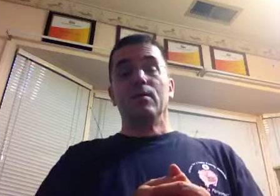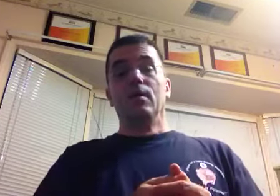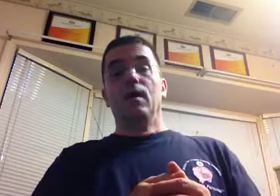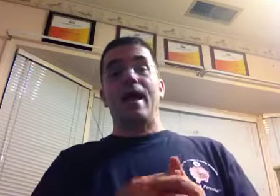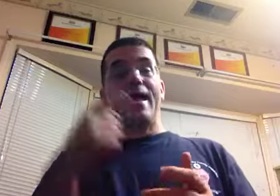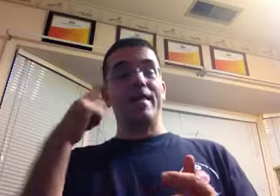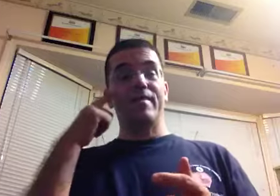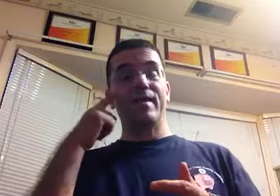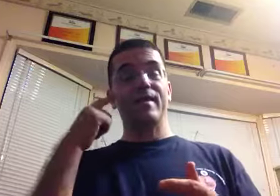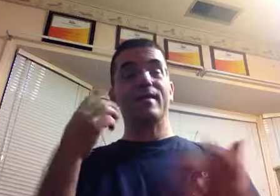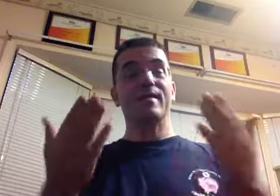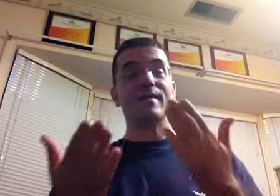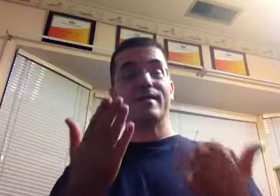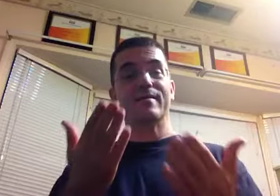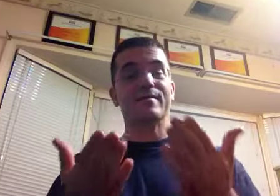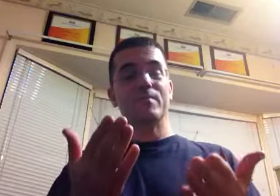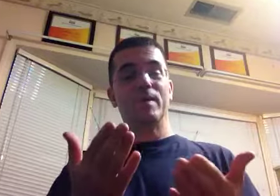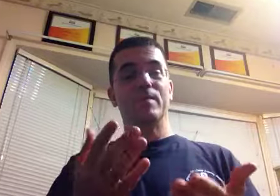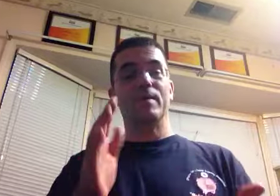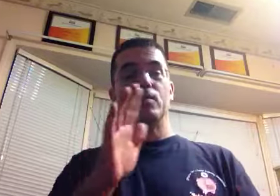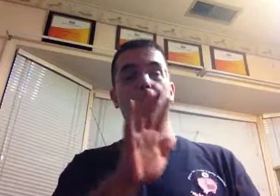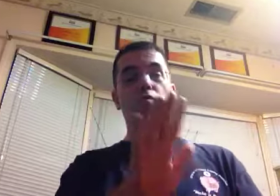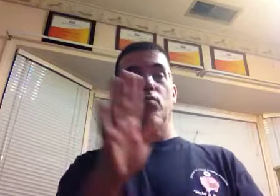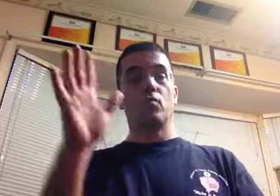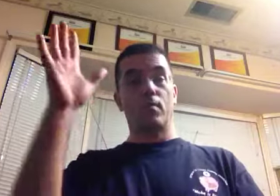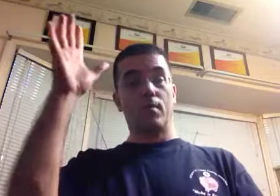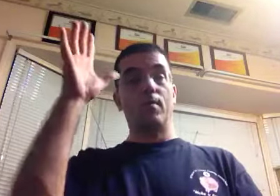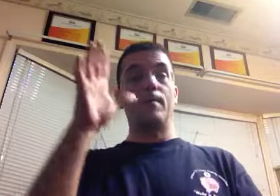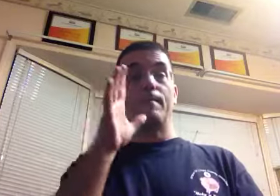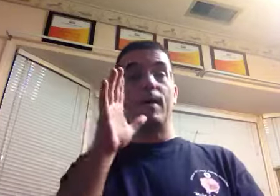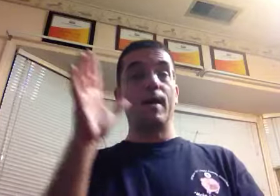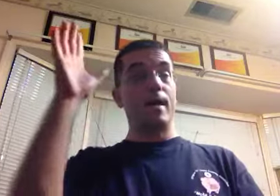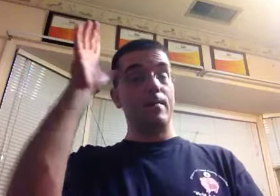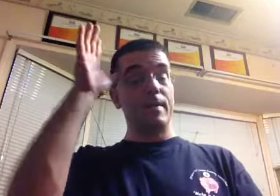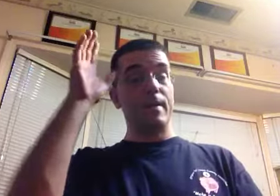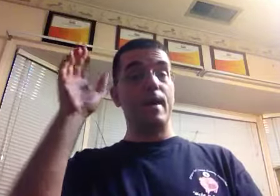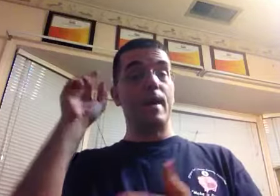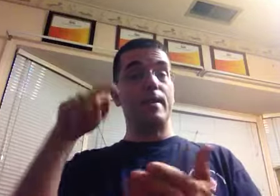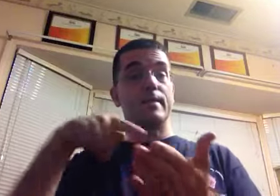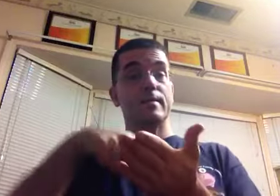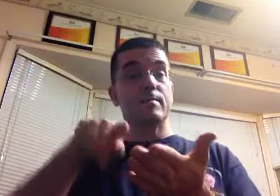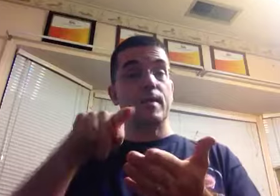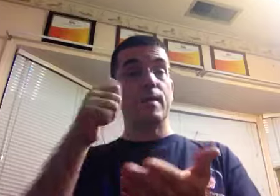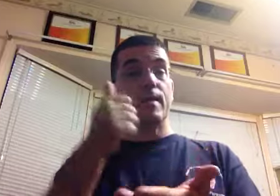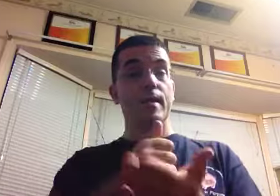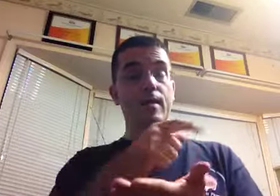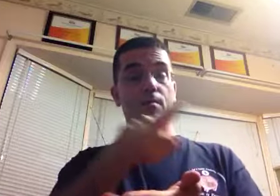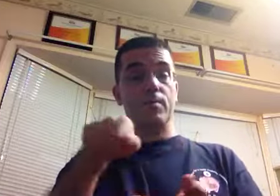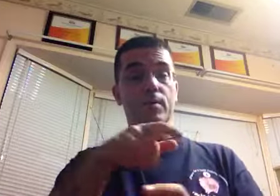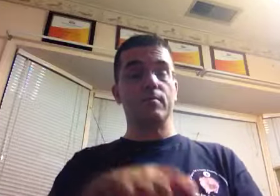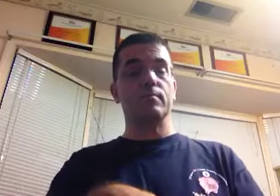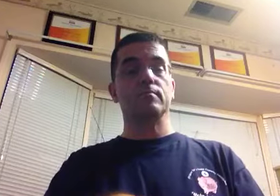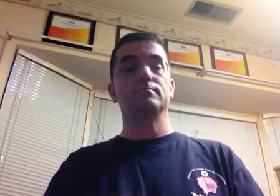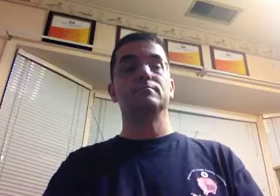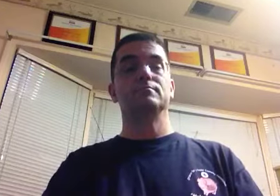case, this would be a time that your mom and dad should chip in and maybe should pay for this trip. Okay. And I wouldn't be